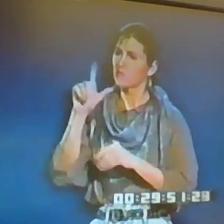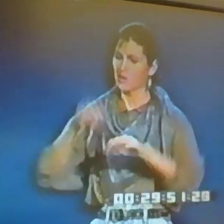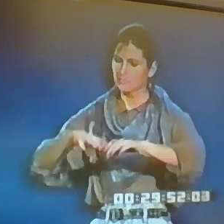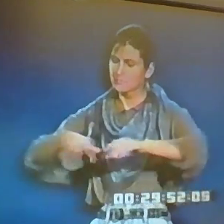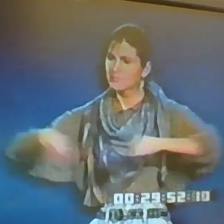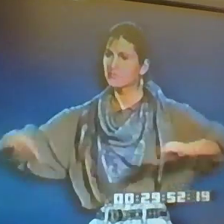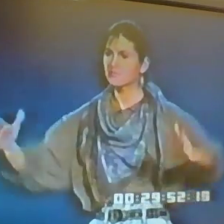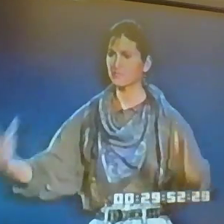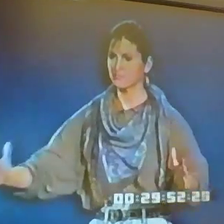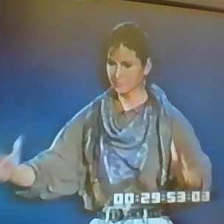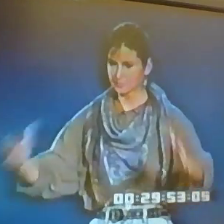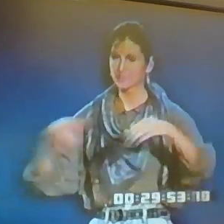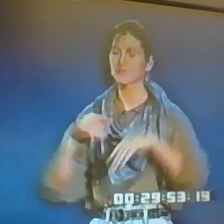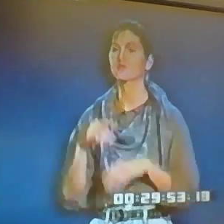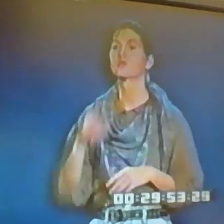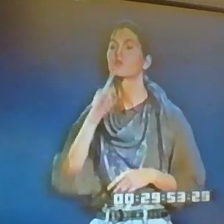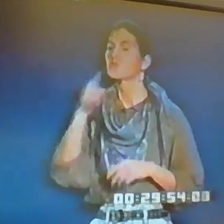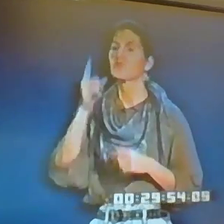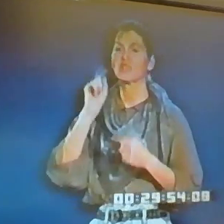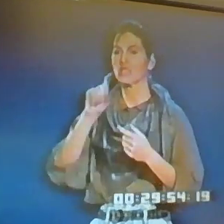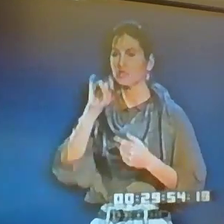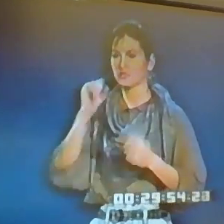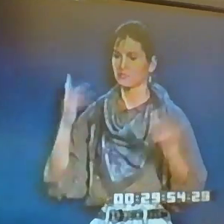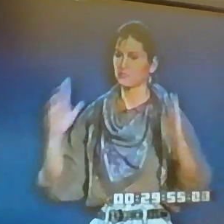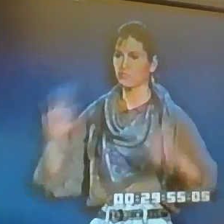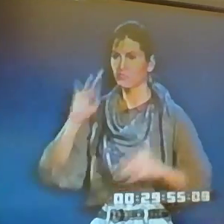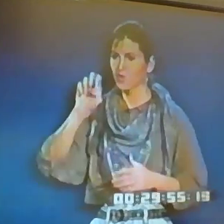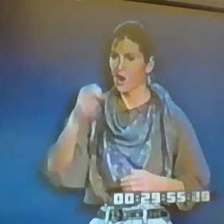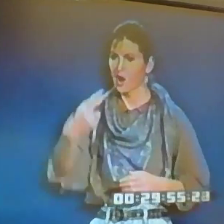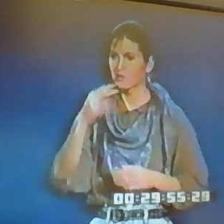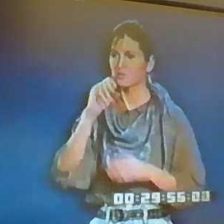the breadcrumbs and everything. This is just going to be a